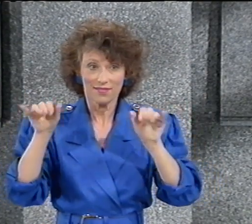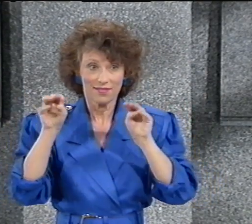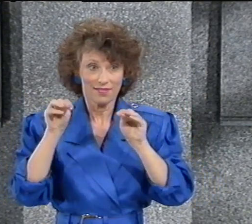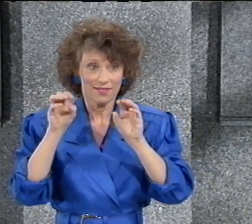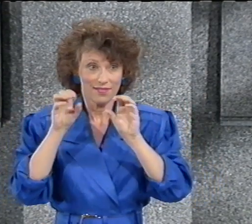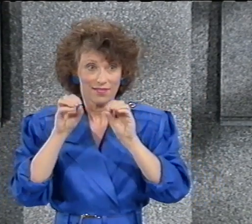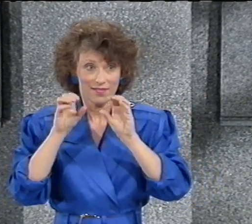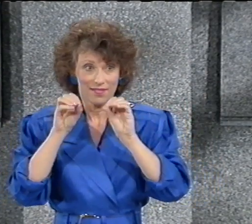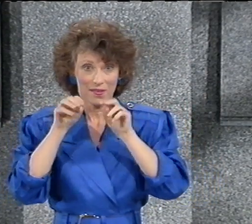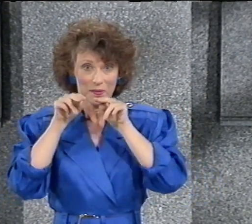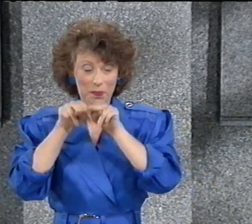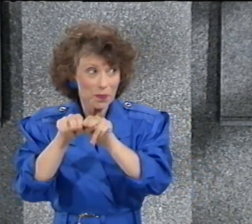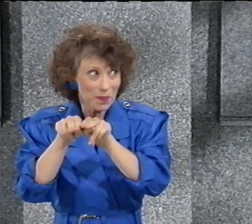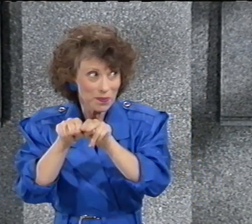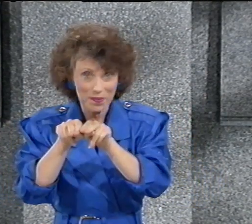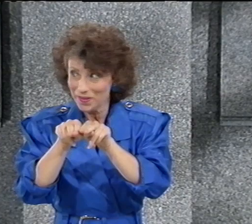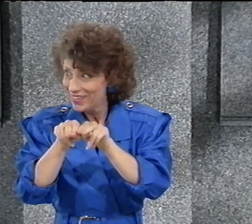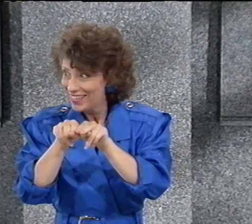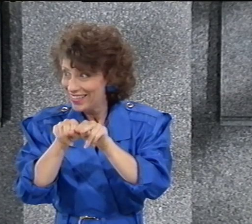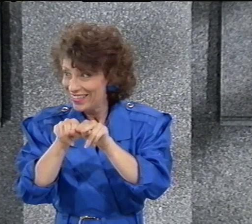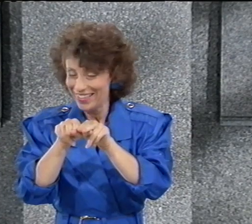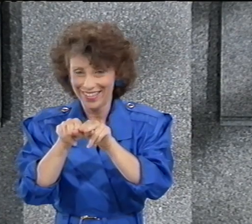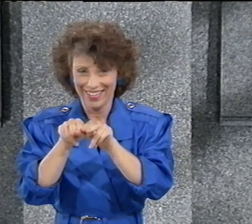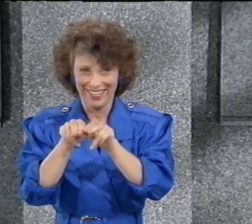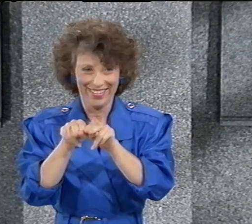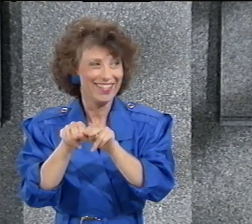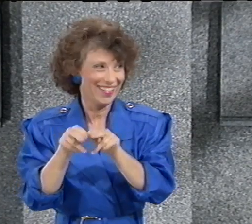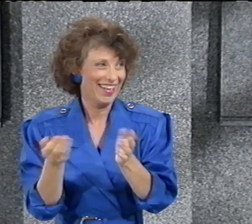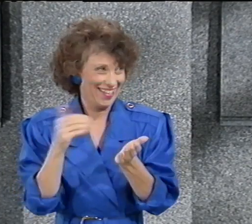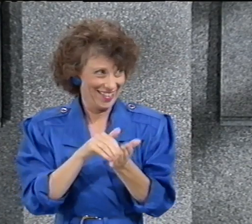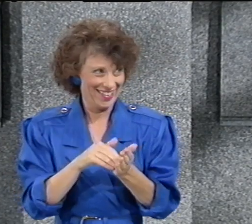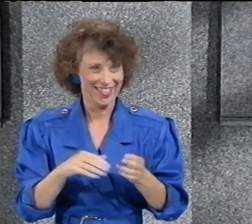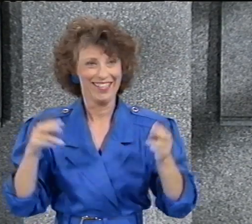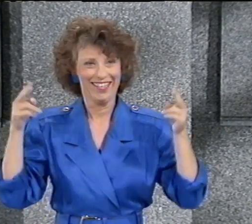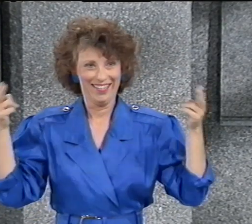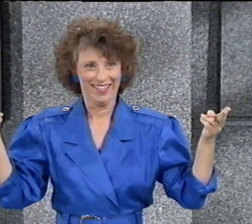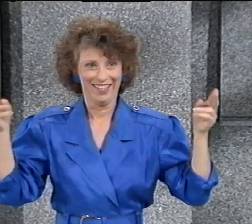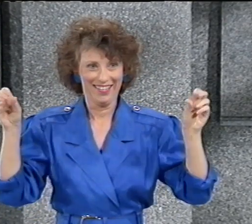It ends with the sign for two people getting into bed together.